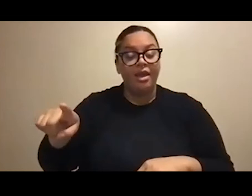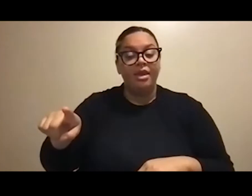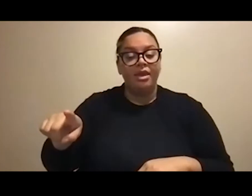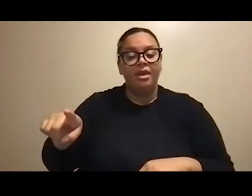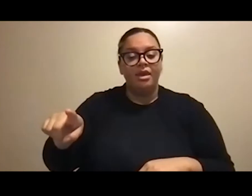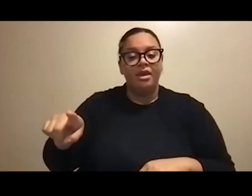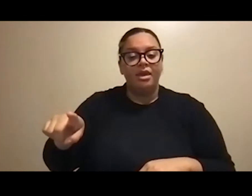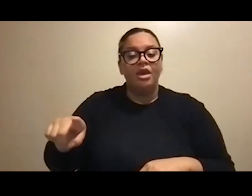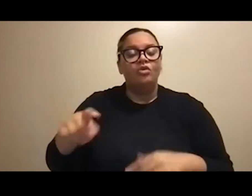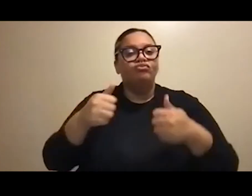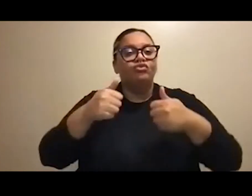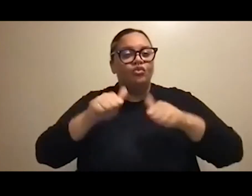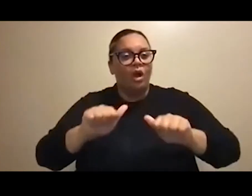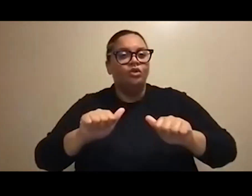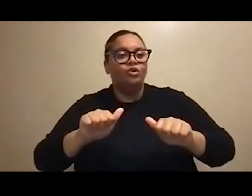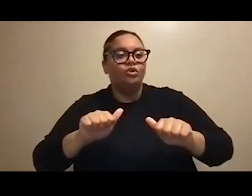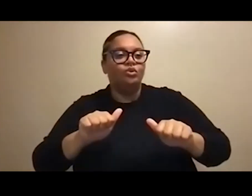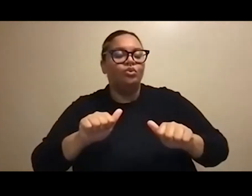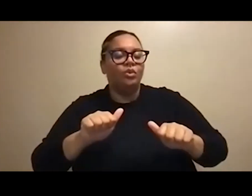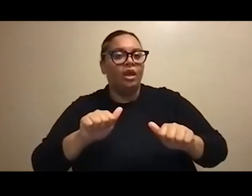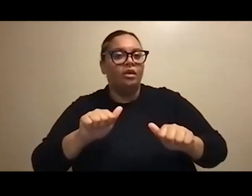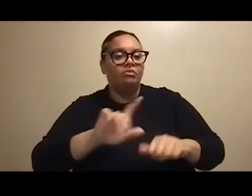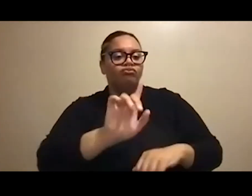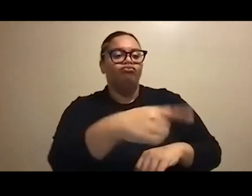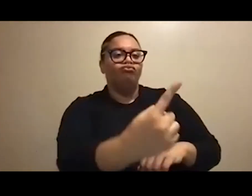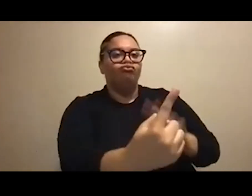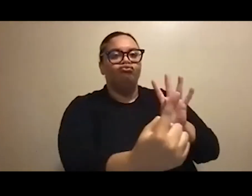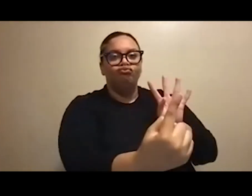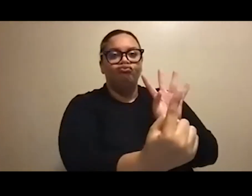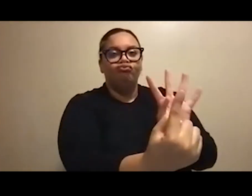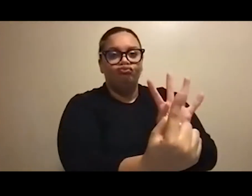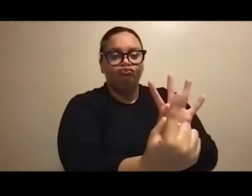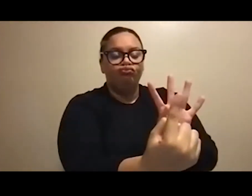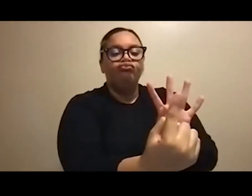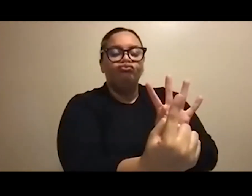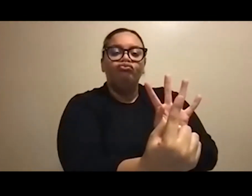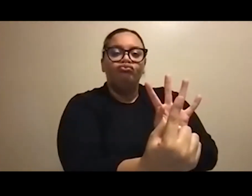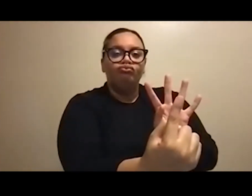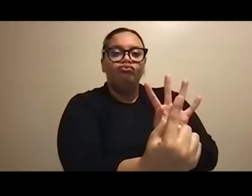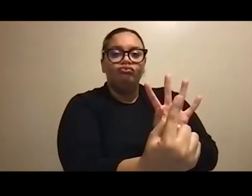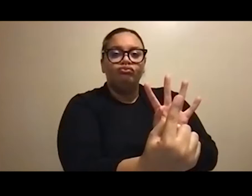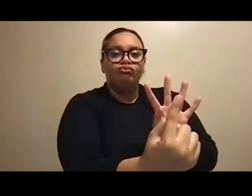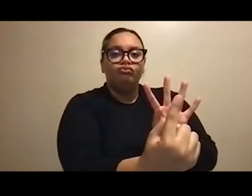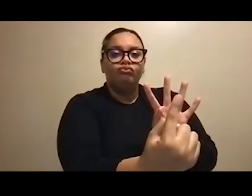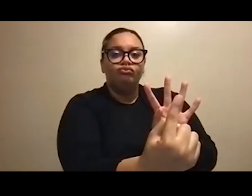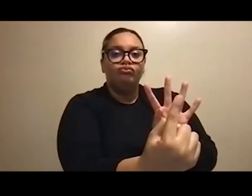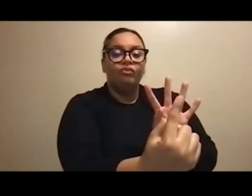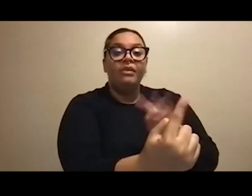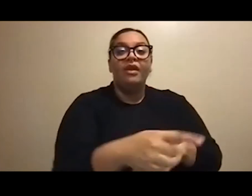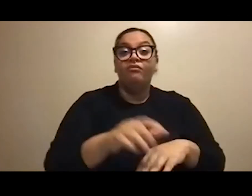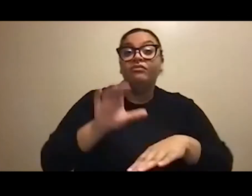in a meadow now outside of London called Runnymede, and had him sign a